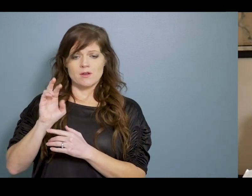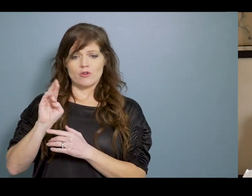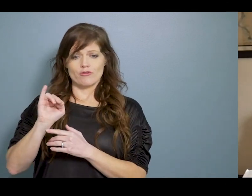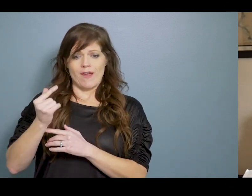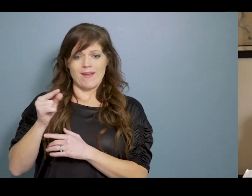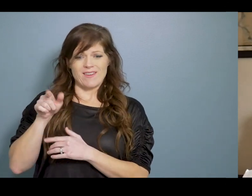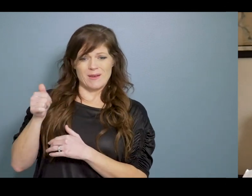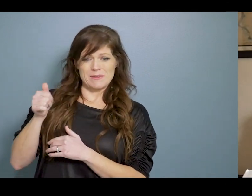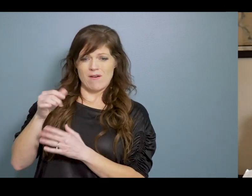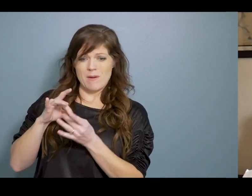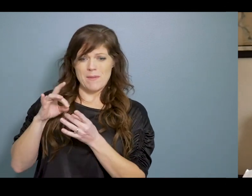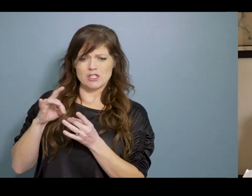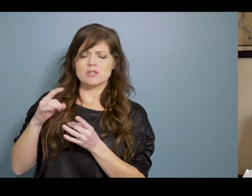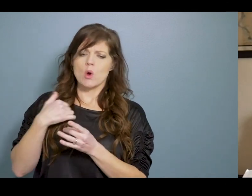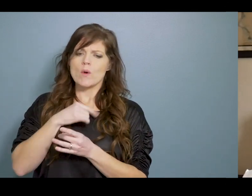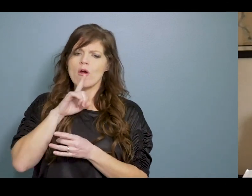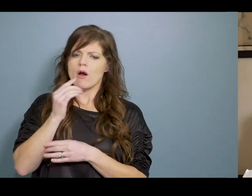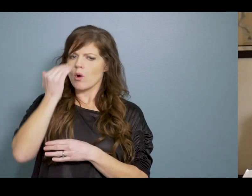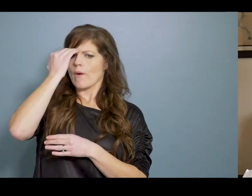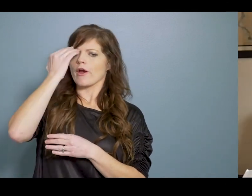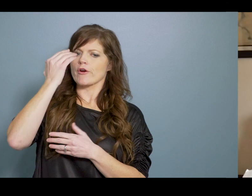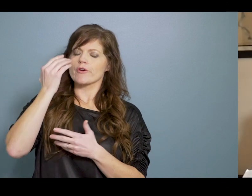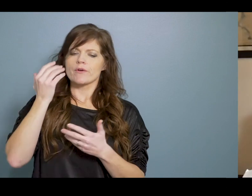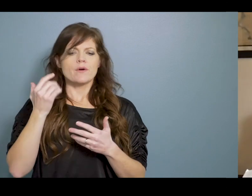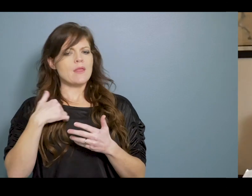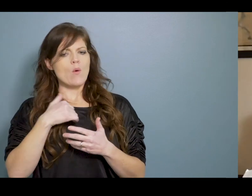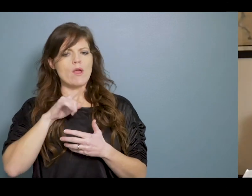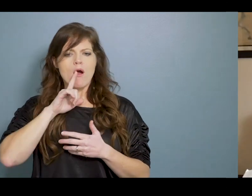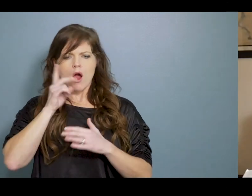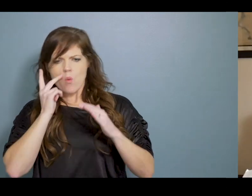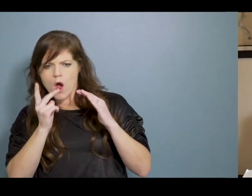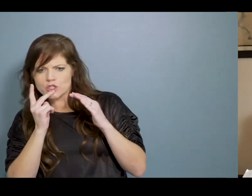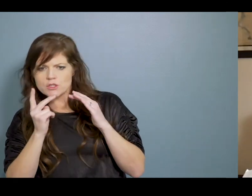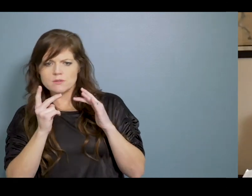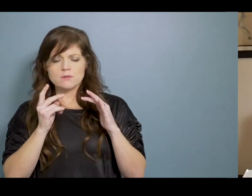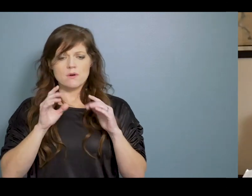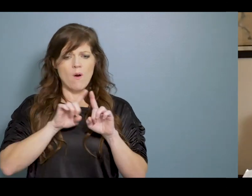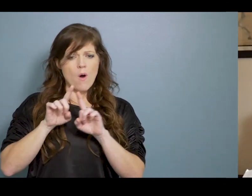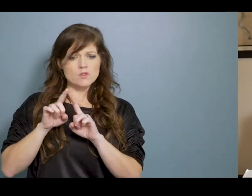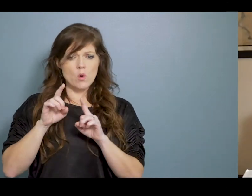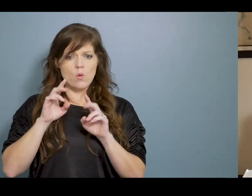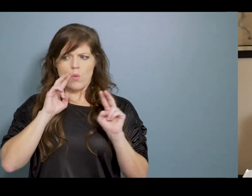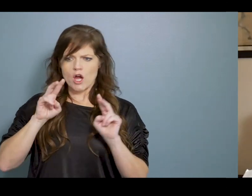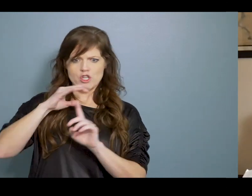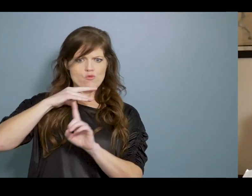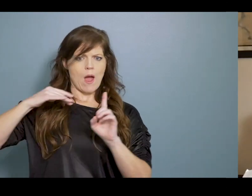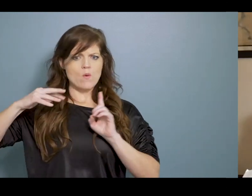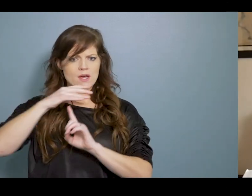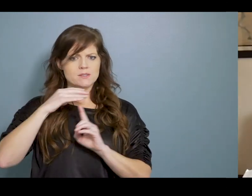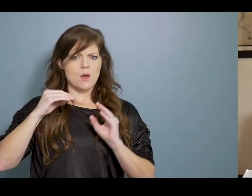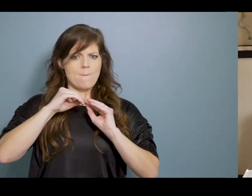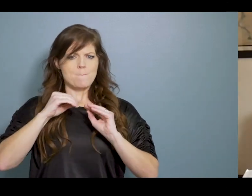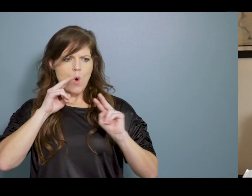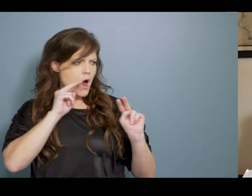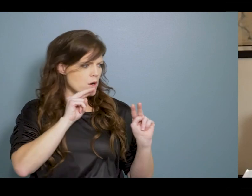is very aware. our heads are on a swivel, and we're watching around us with greater intensity than we